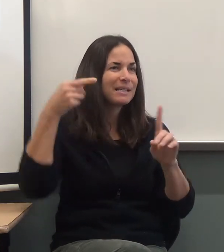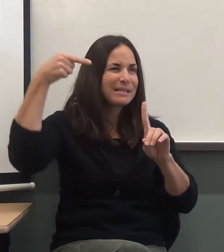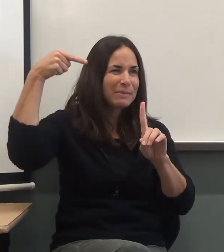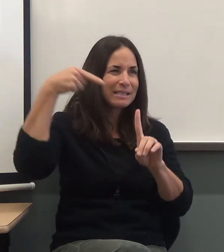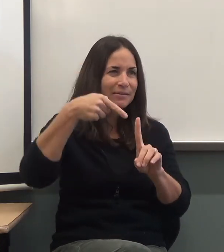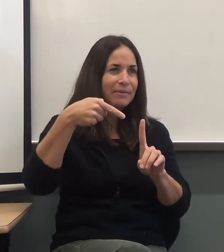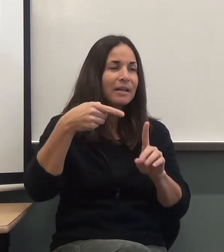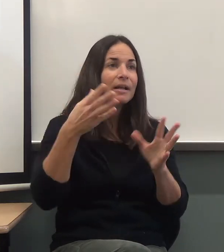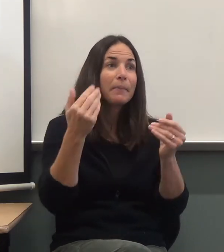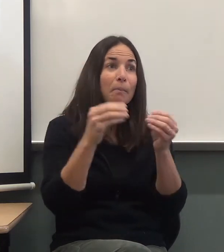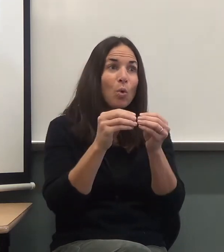But even more than that.